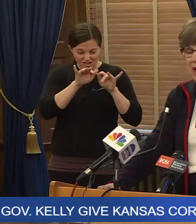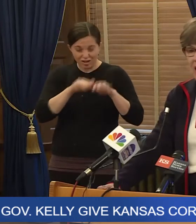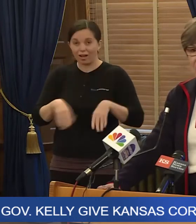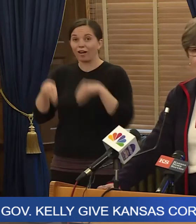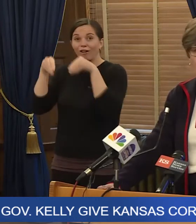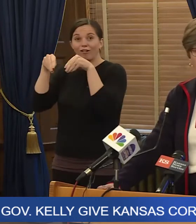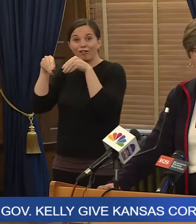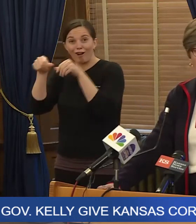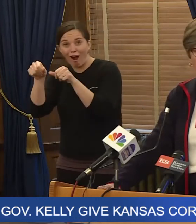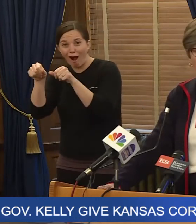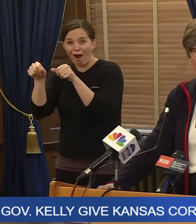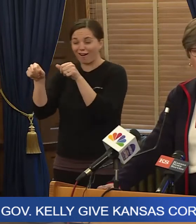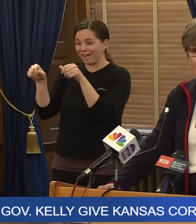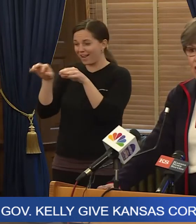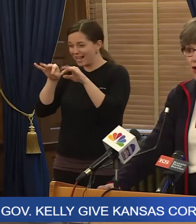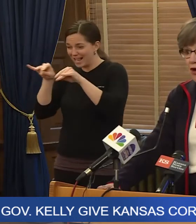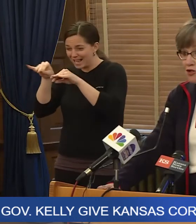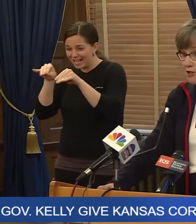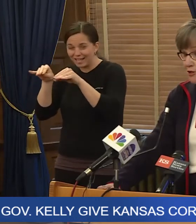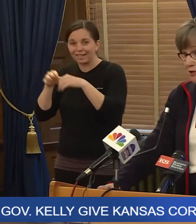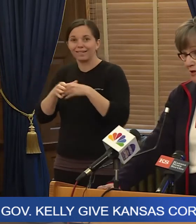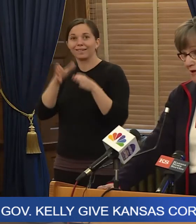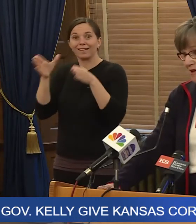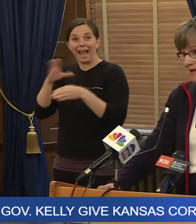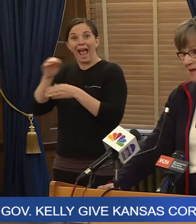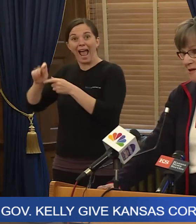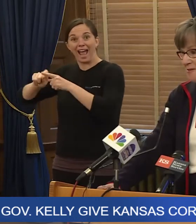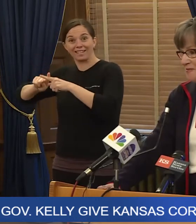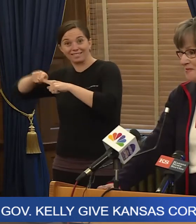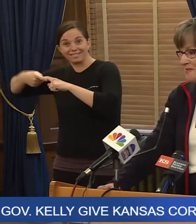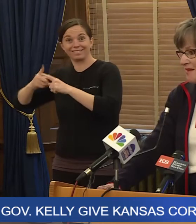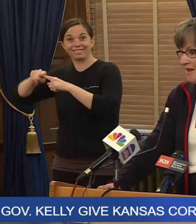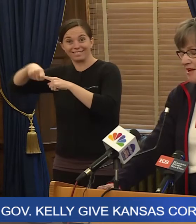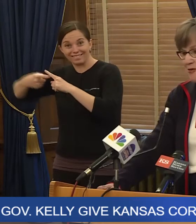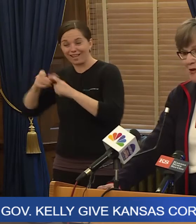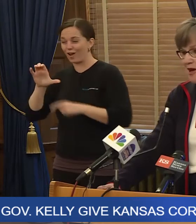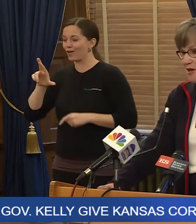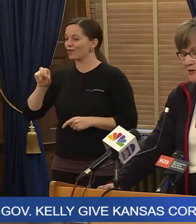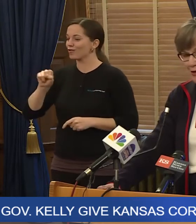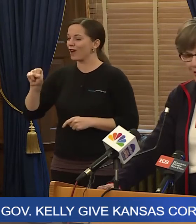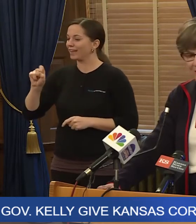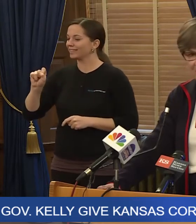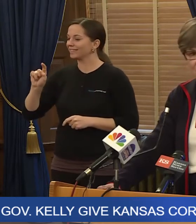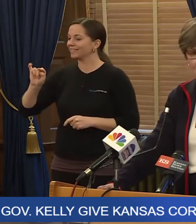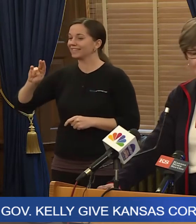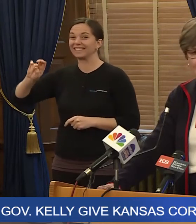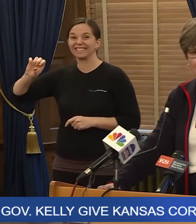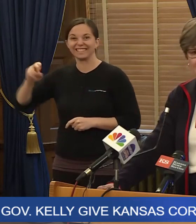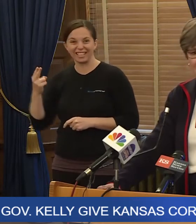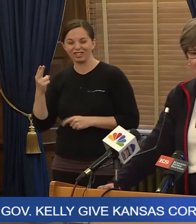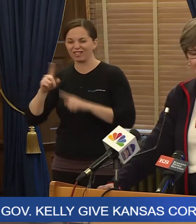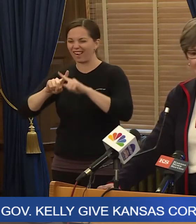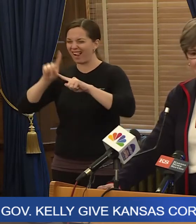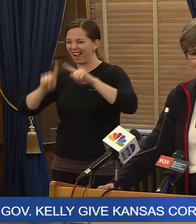garden to cross stitch and a variety of other things.